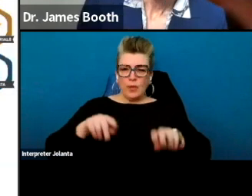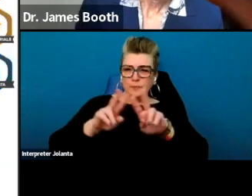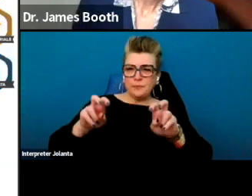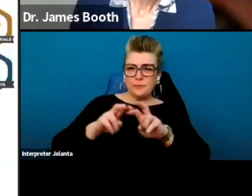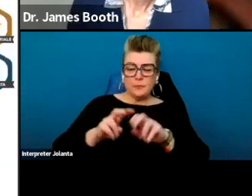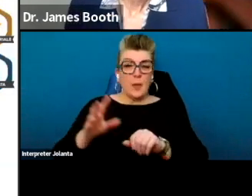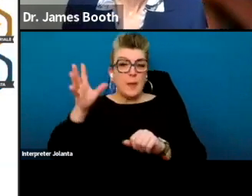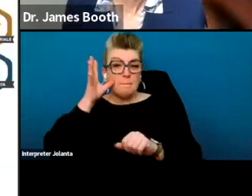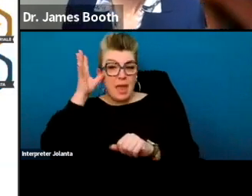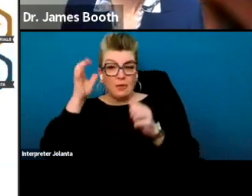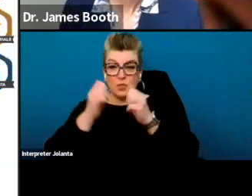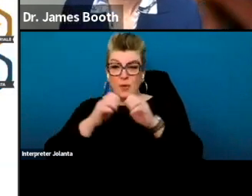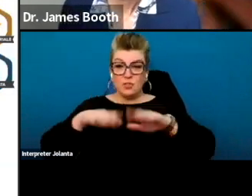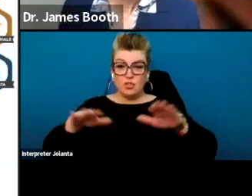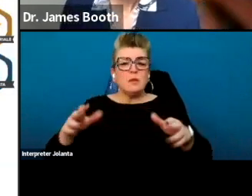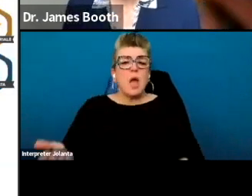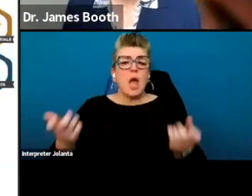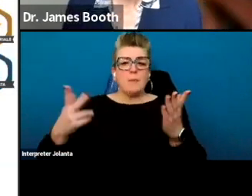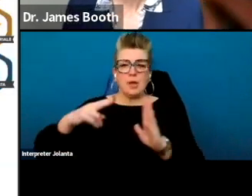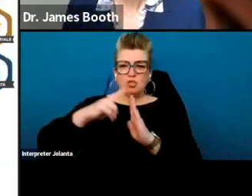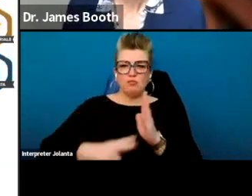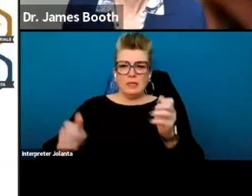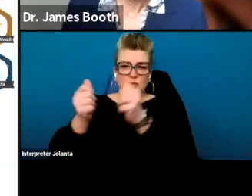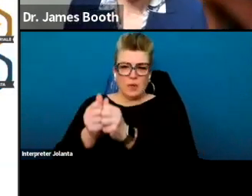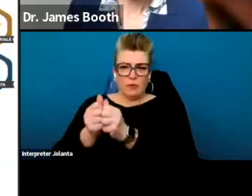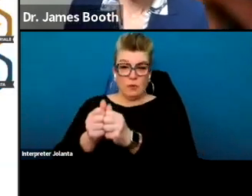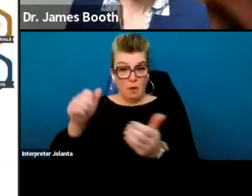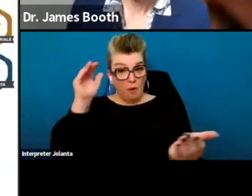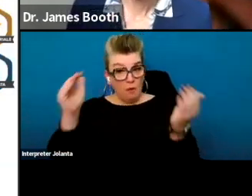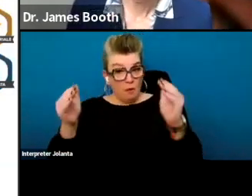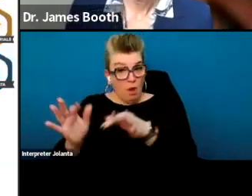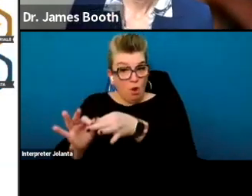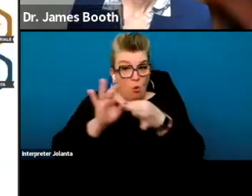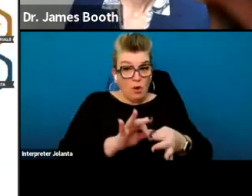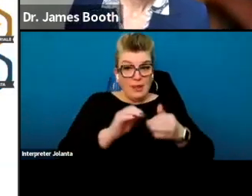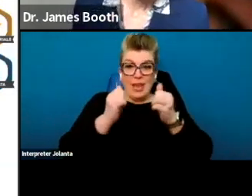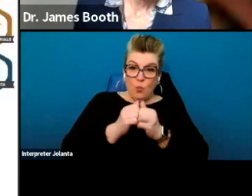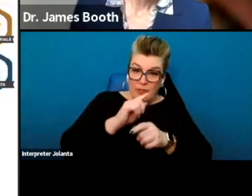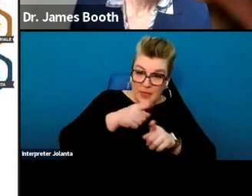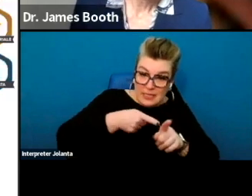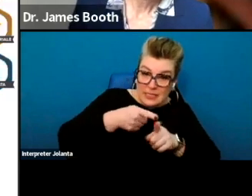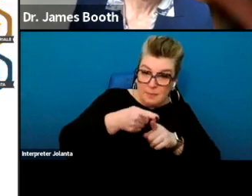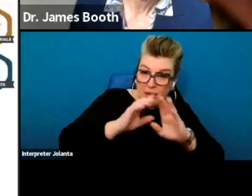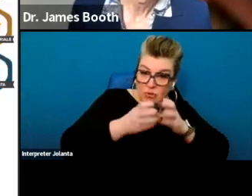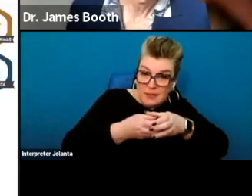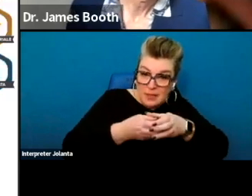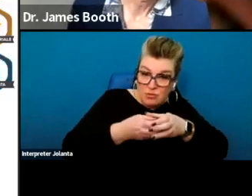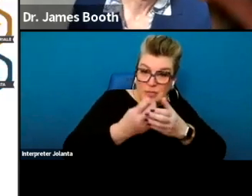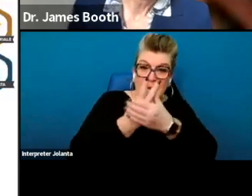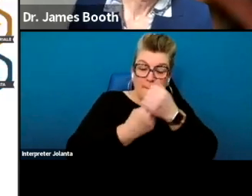reading, and we looked to see whether that was correlated with specialization in temporal and